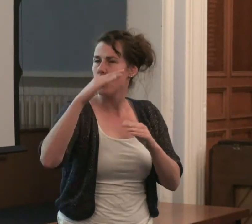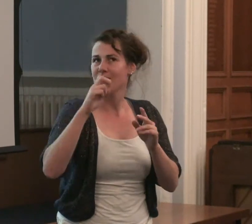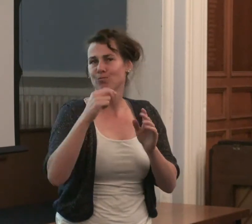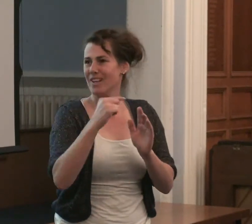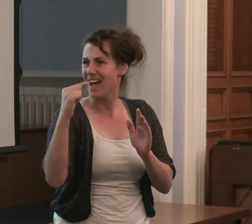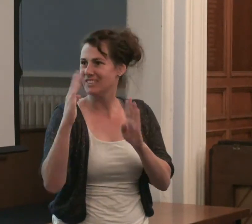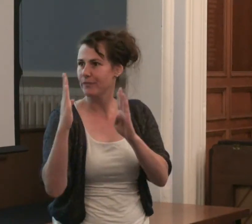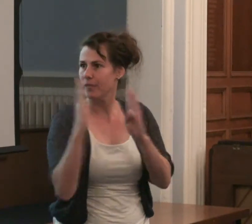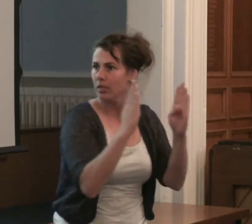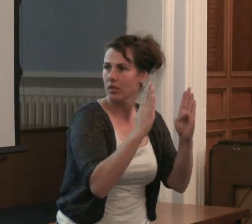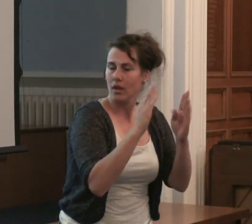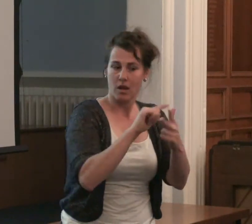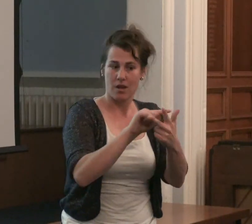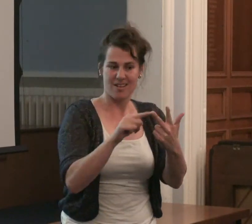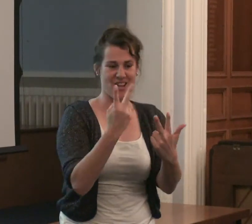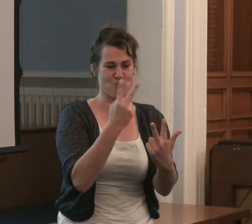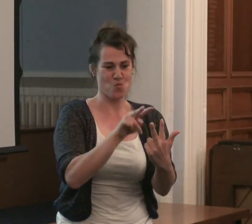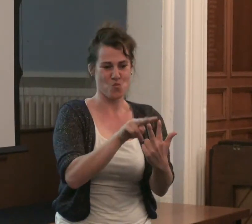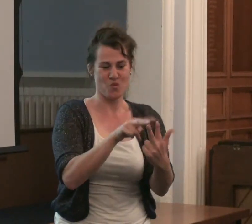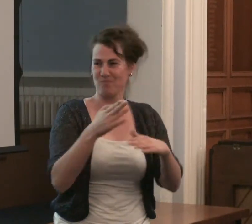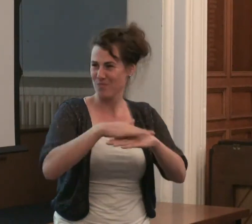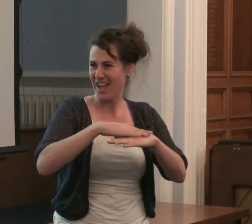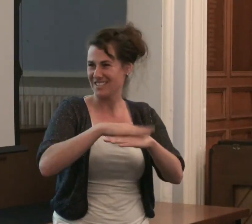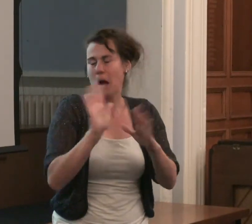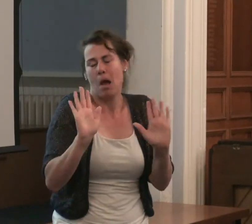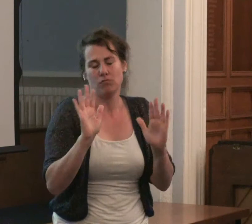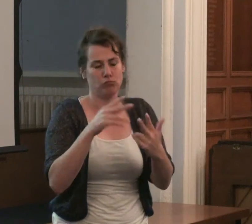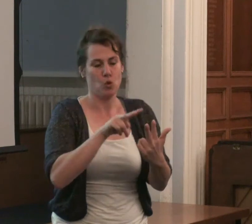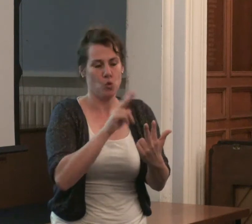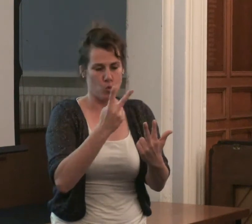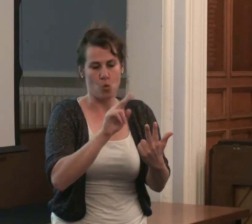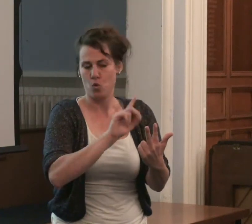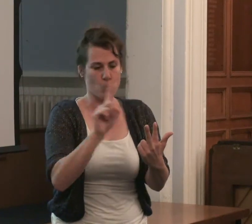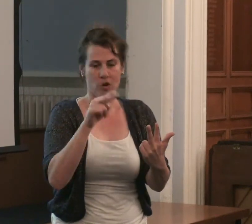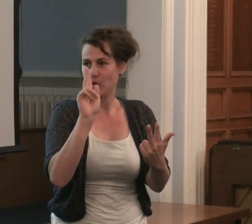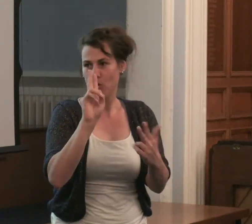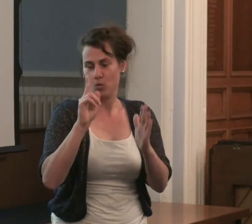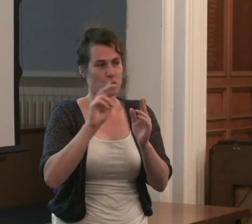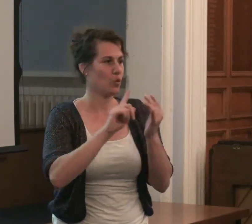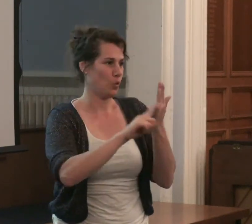made to a more negative attitude after they had seen the positive stimulus and